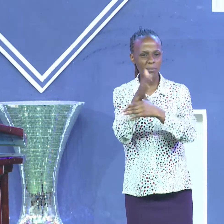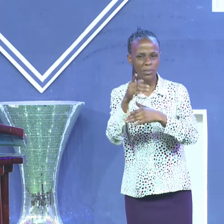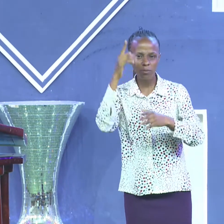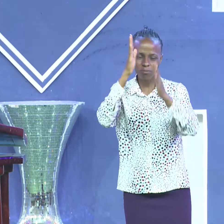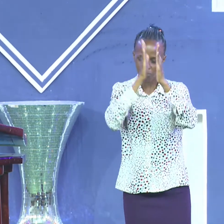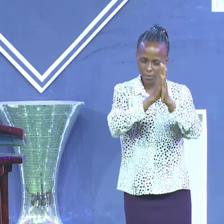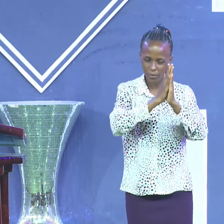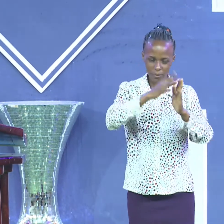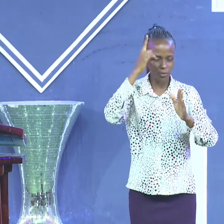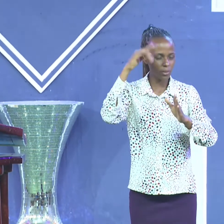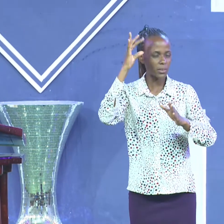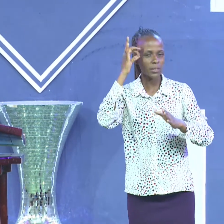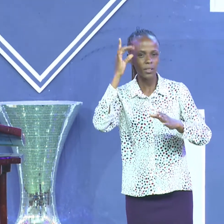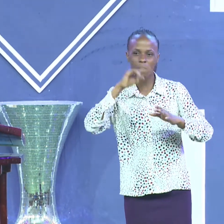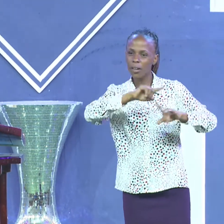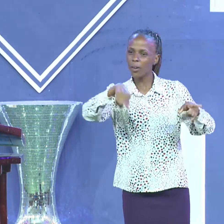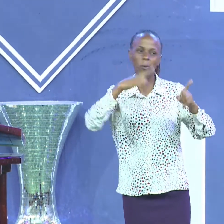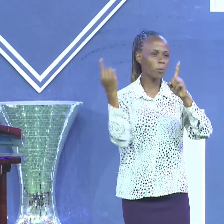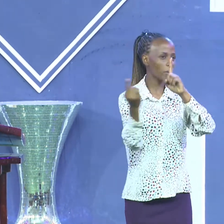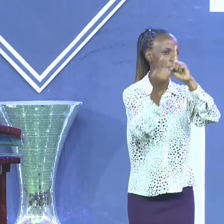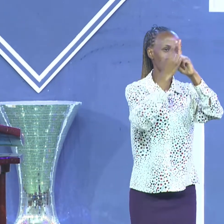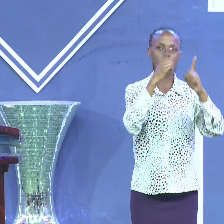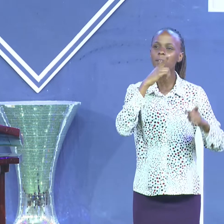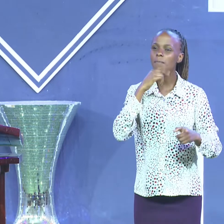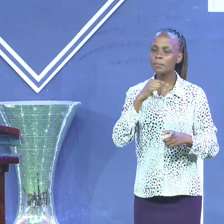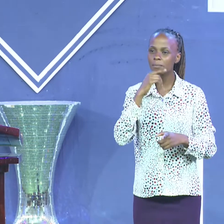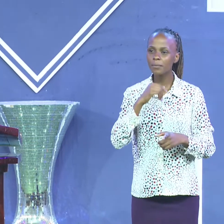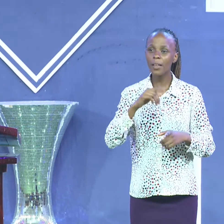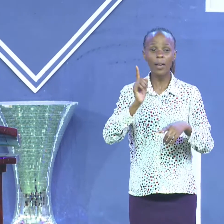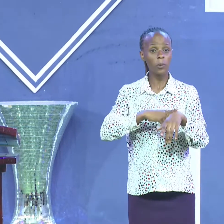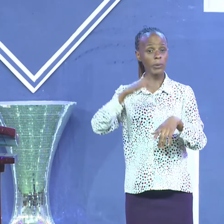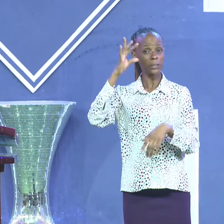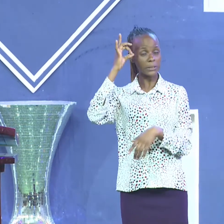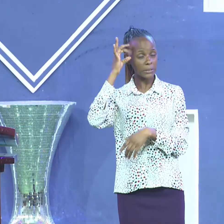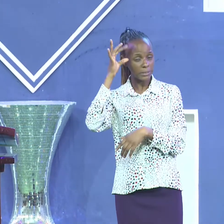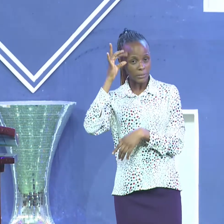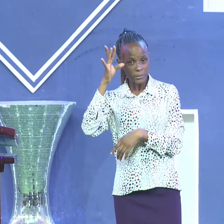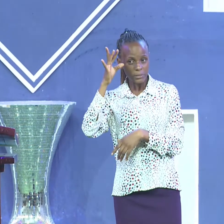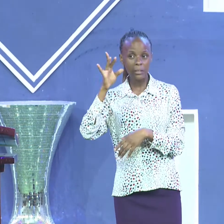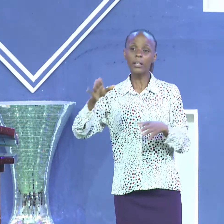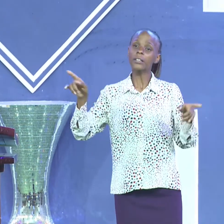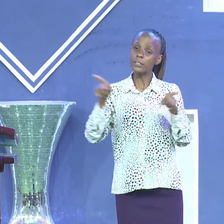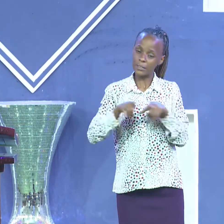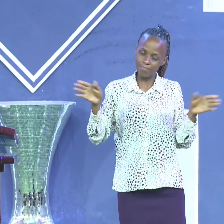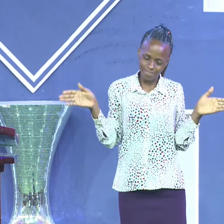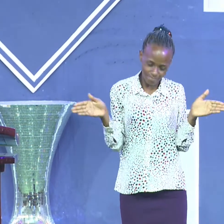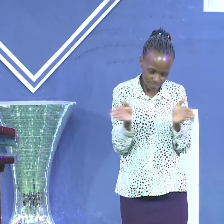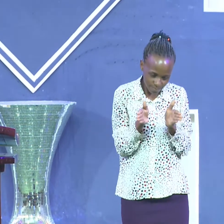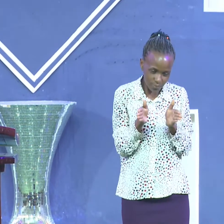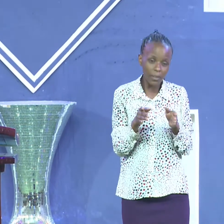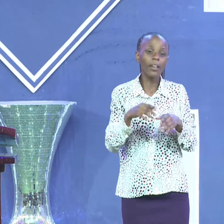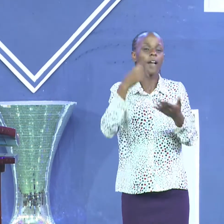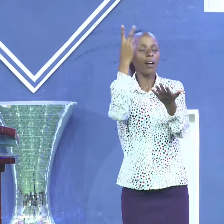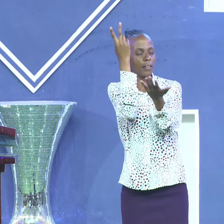went to pray for the sick. Waliwo omusajja gwe twasanga. There is a man that we met. Alwadde. He had been sick. Akoze. He had grown